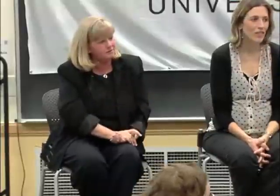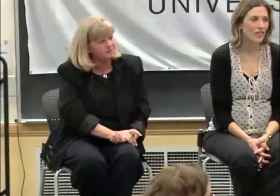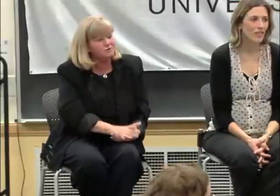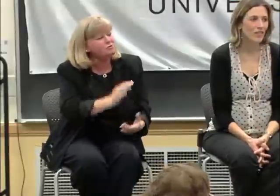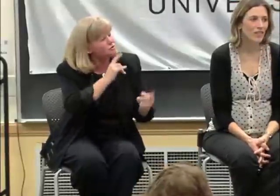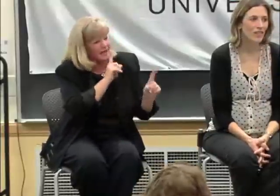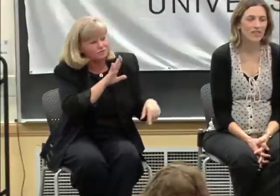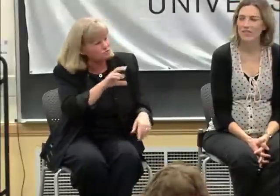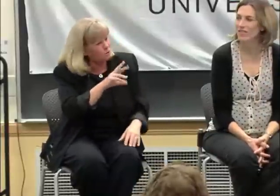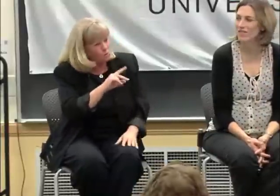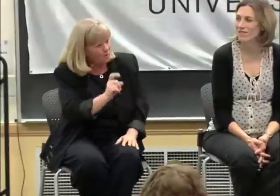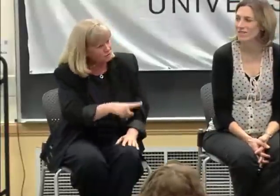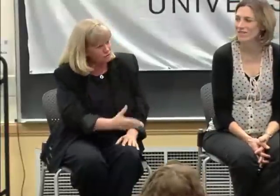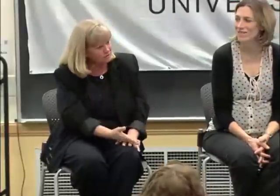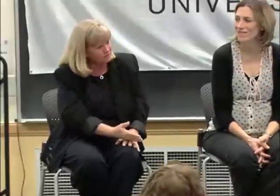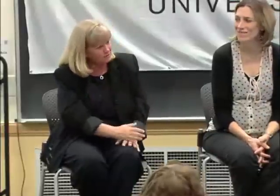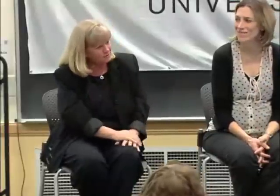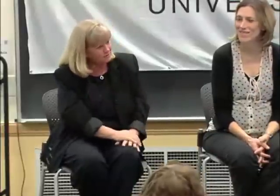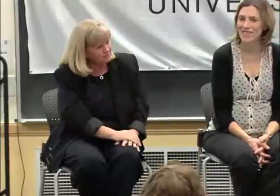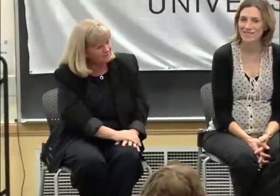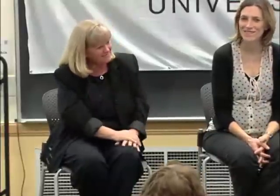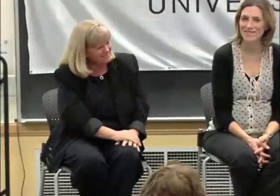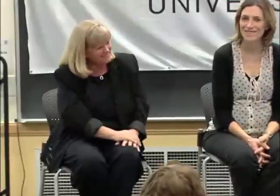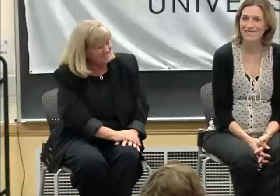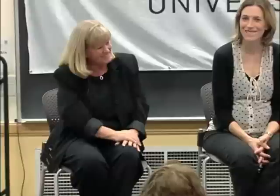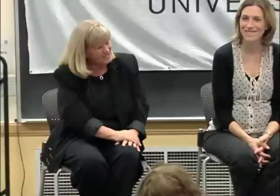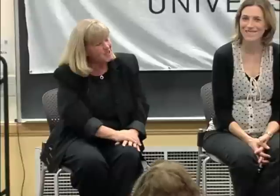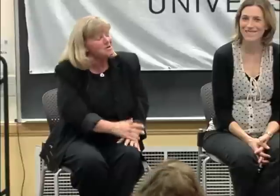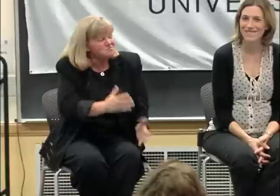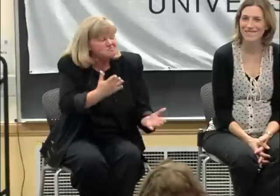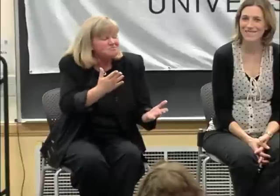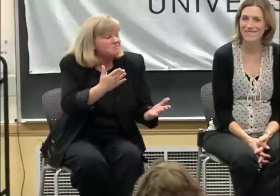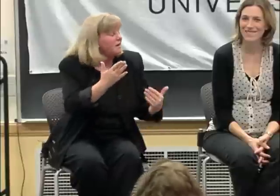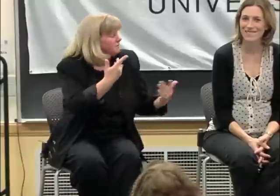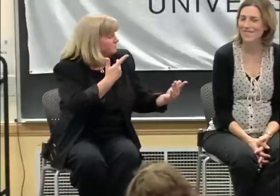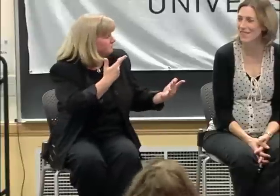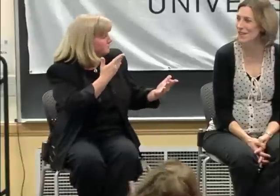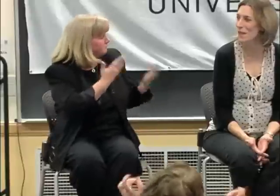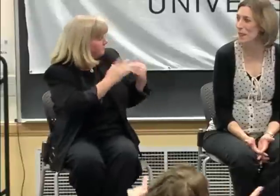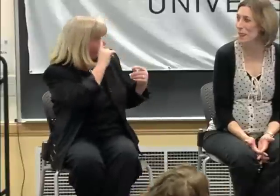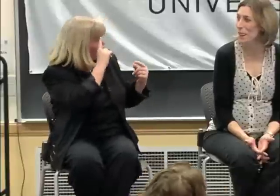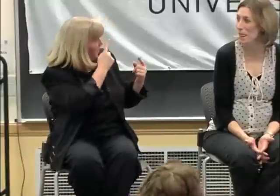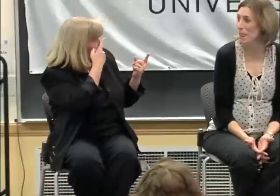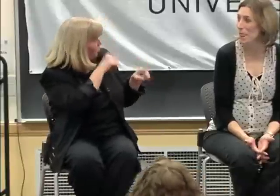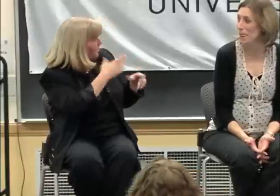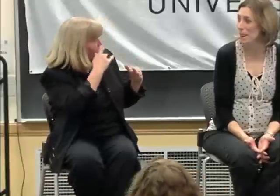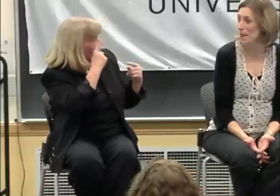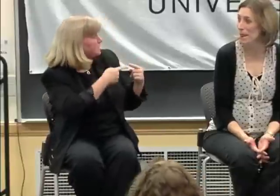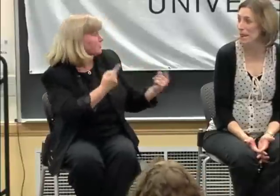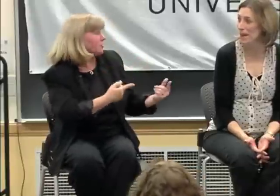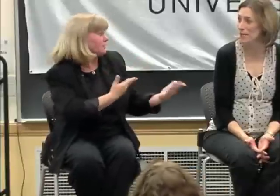So you just answered your own question. I mean, I know. I still wanted to ask it. Maybe you agree, maybe you disagree, don't